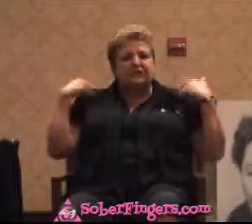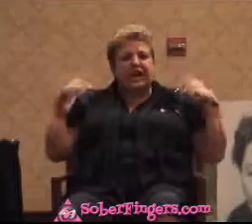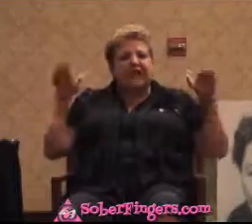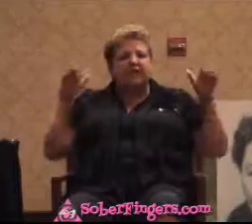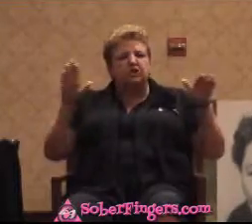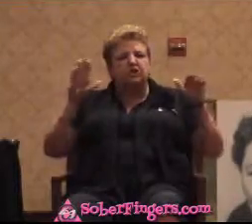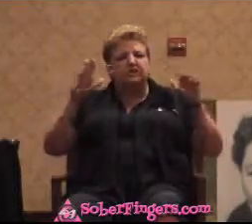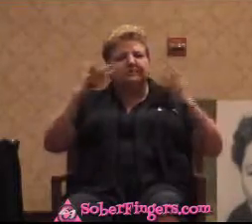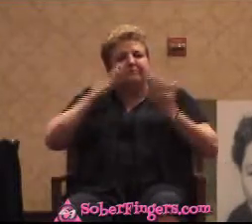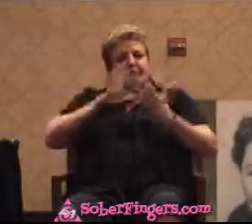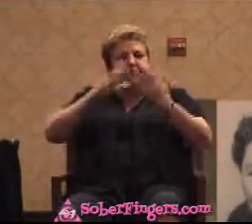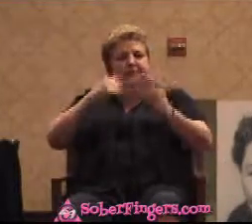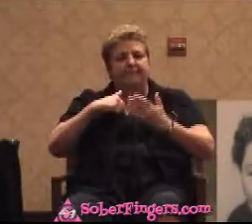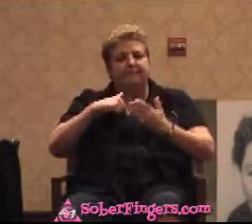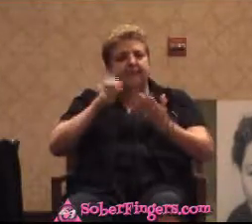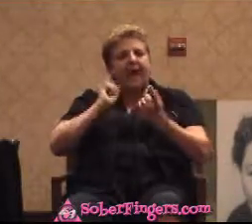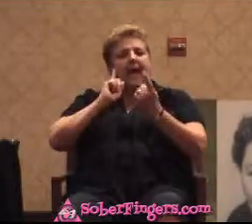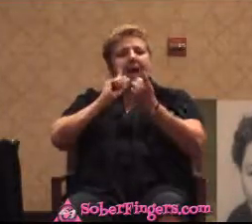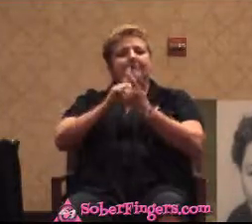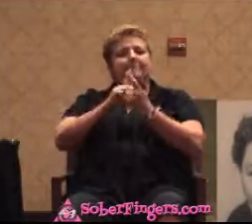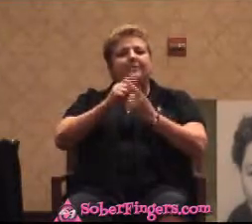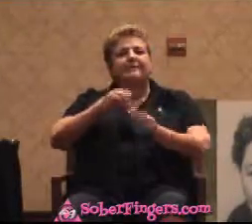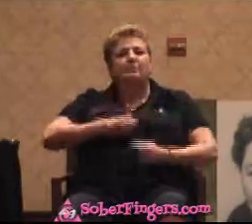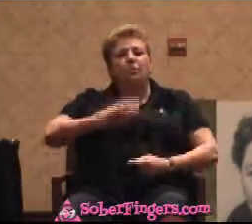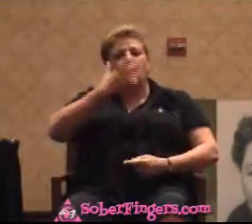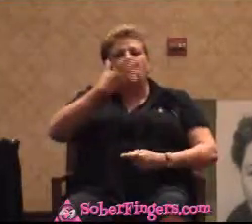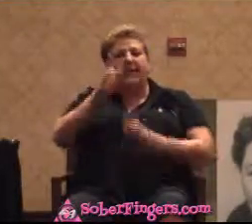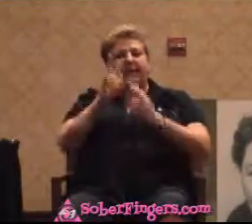I met this white couple. I was pregnant